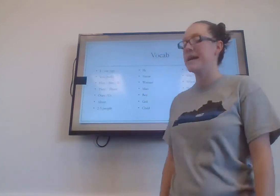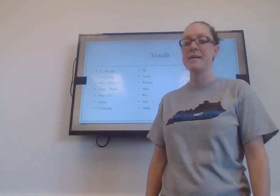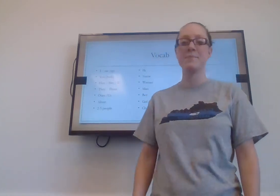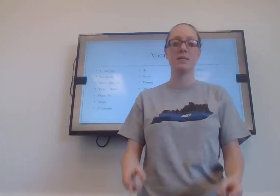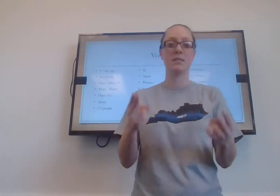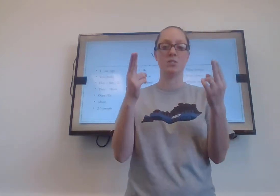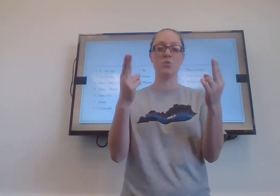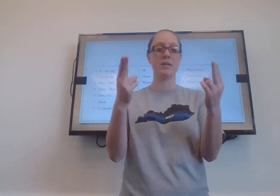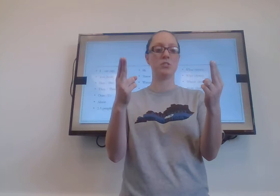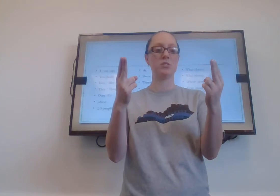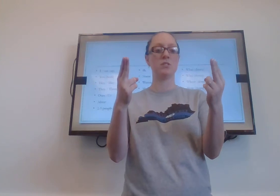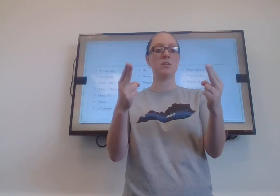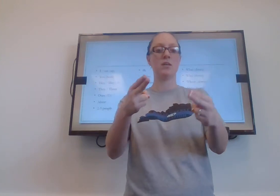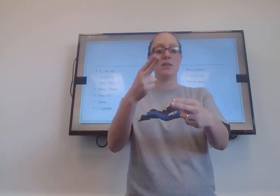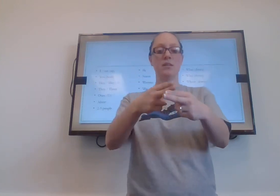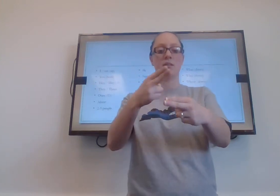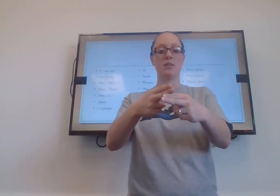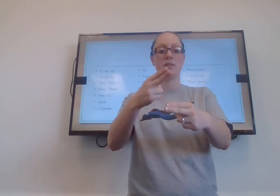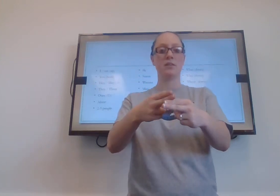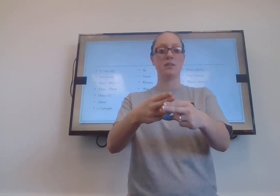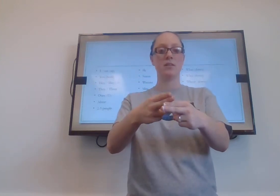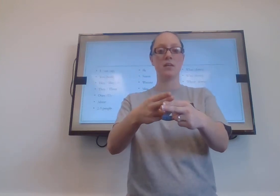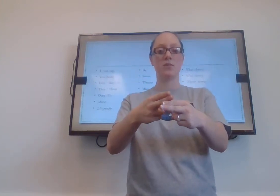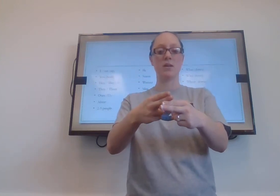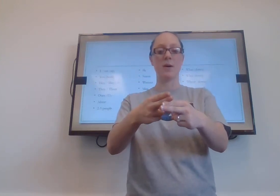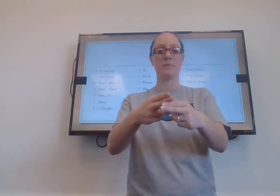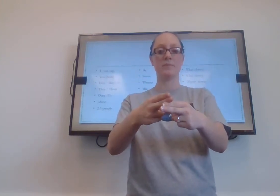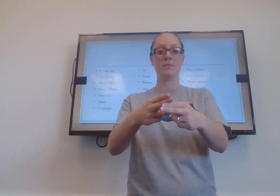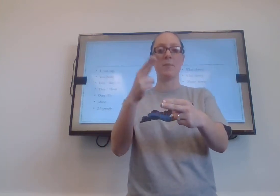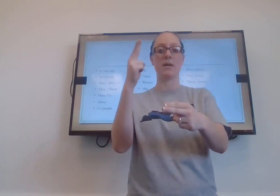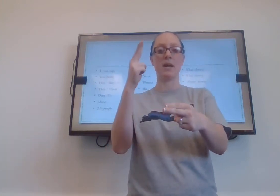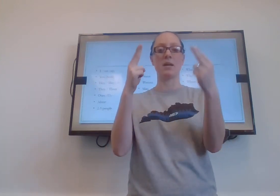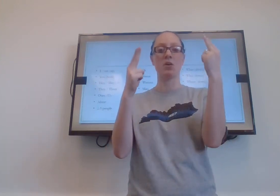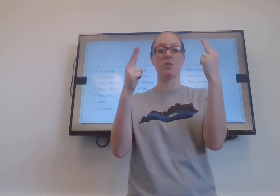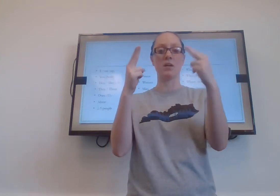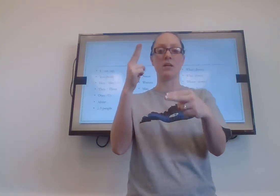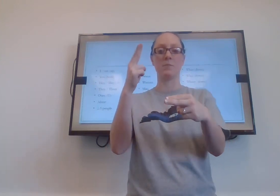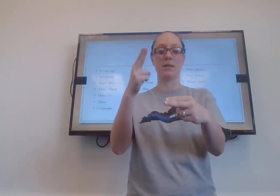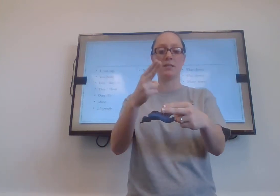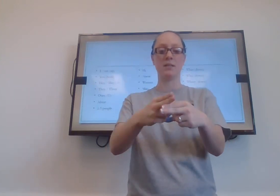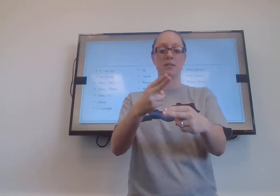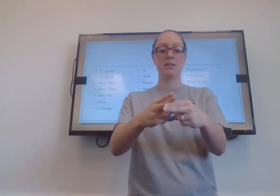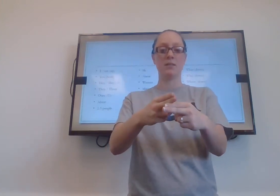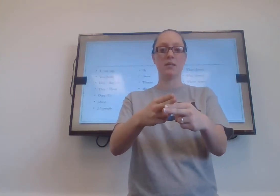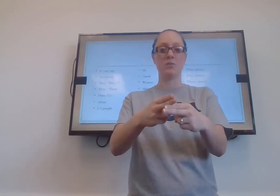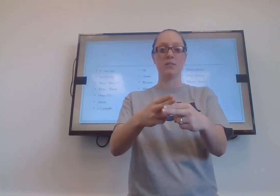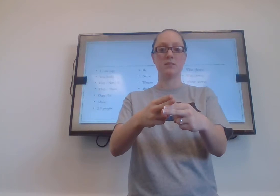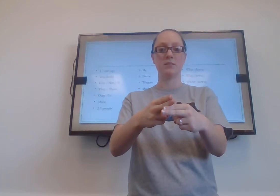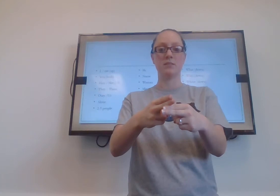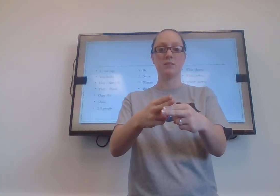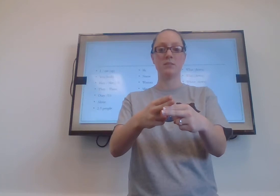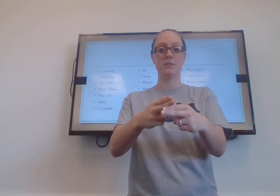name is 2 H's. Hit on top. Dominant hand over non-dominant. Hit twice.